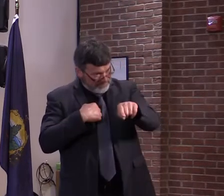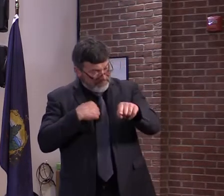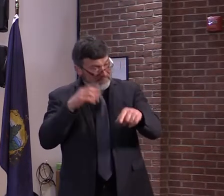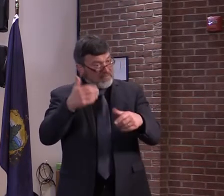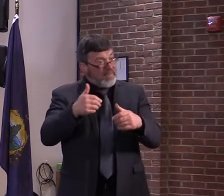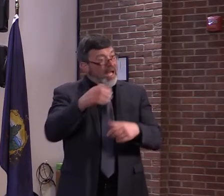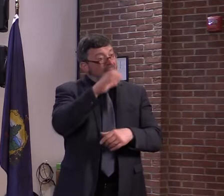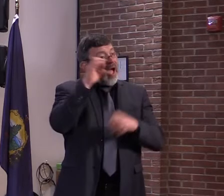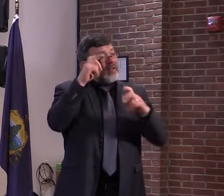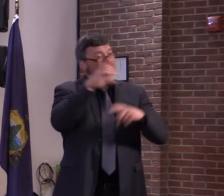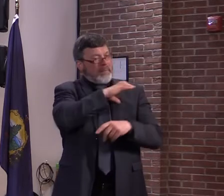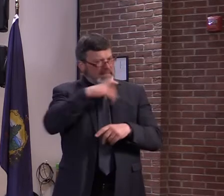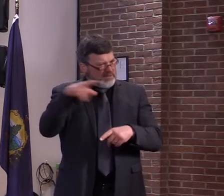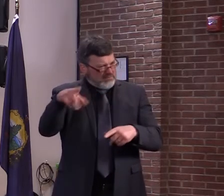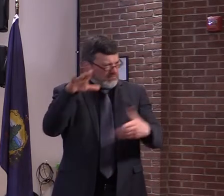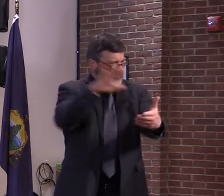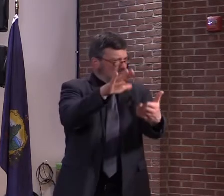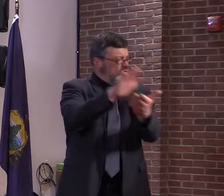Secretary French?